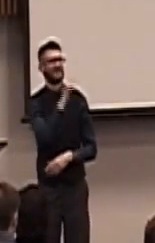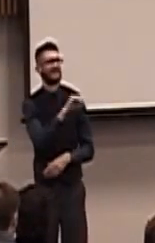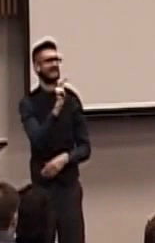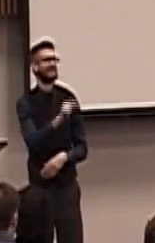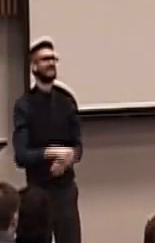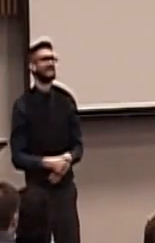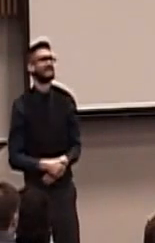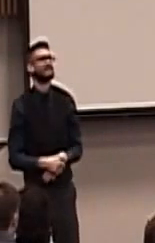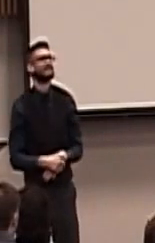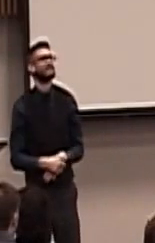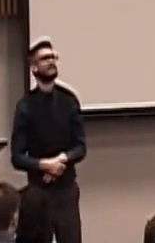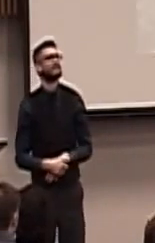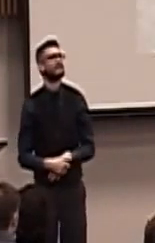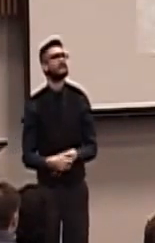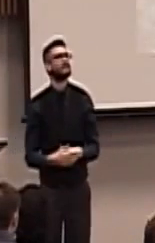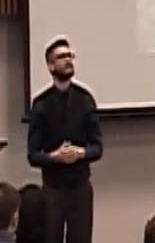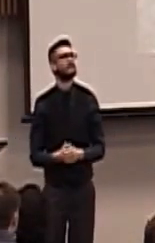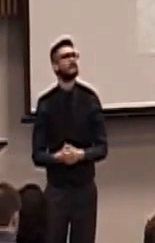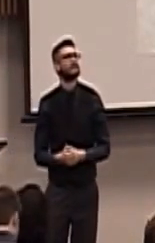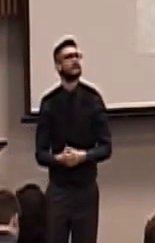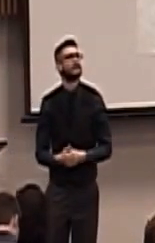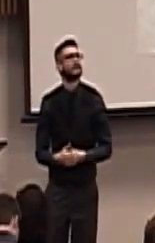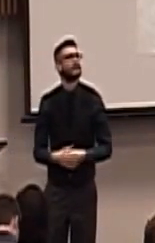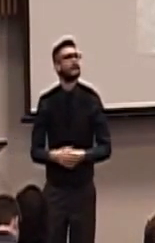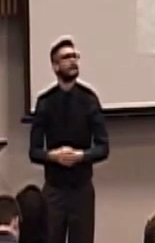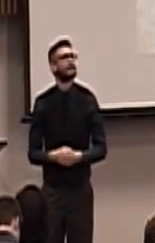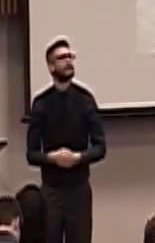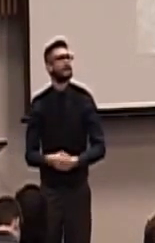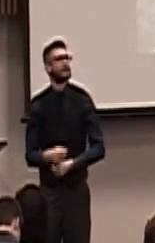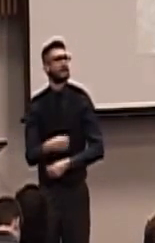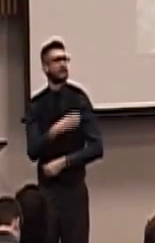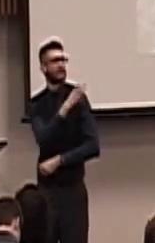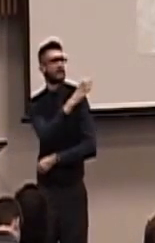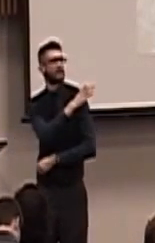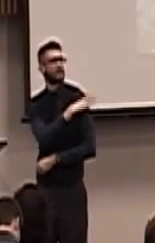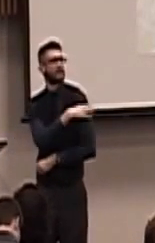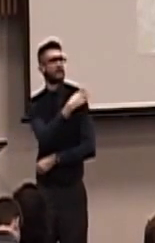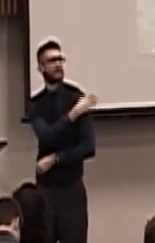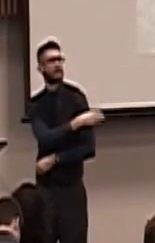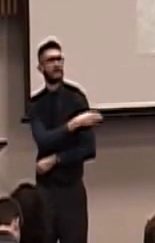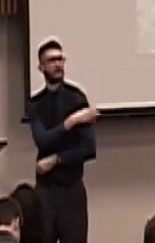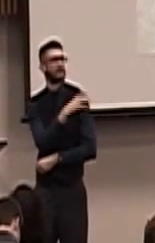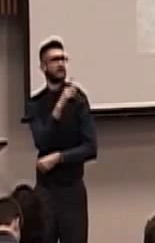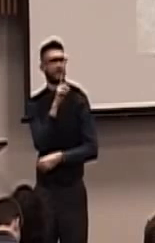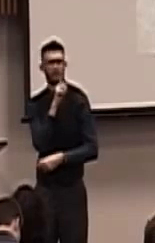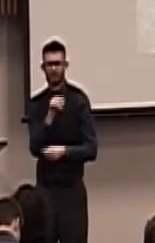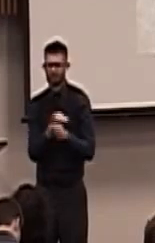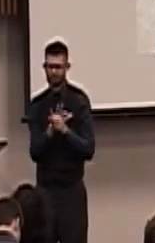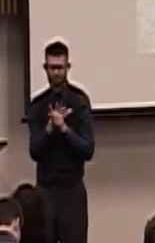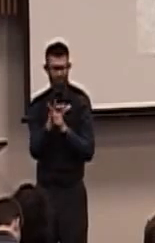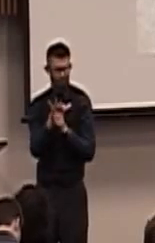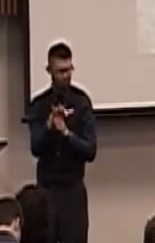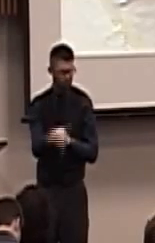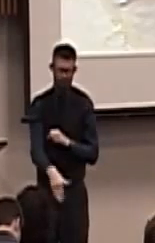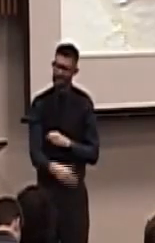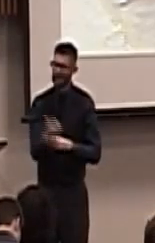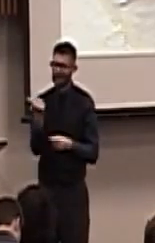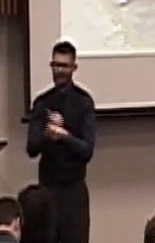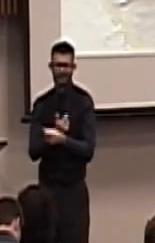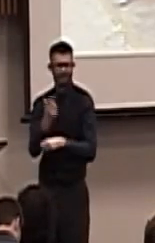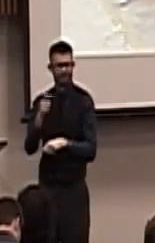great. So the clinic is just like running over. Every time I've been there, there's